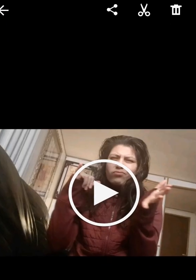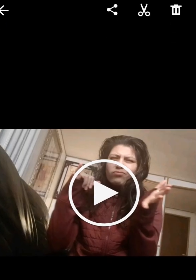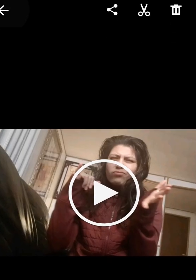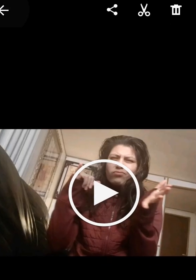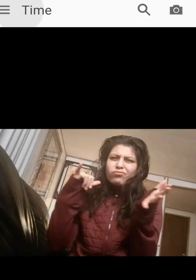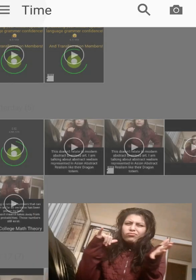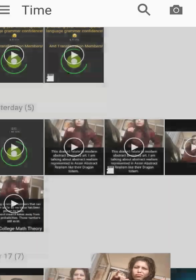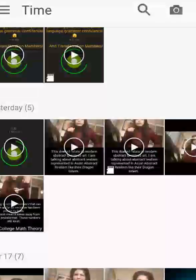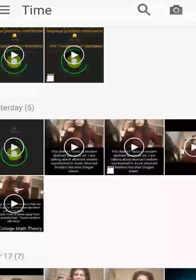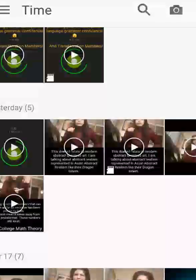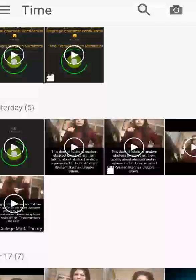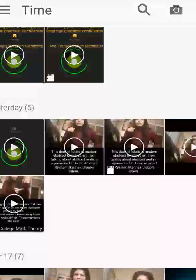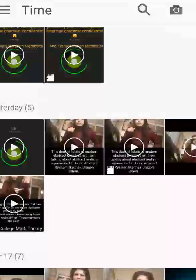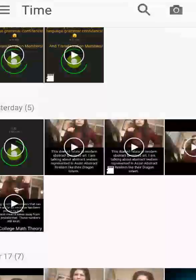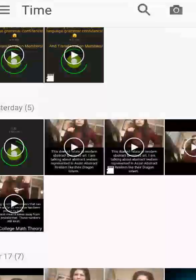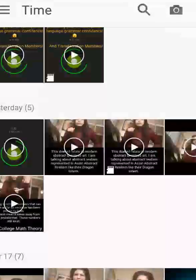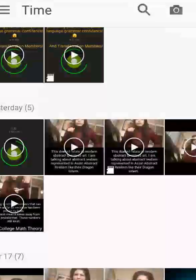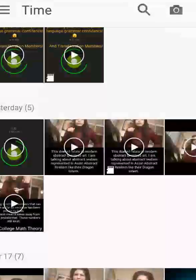this right here.